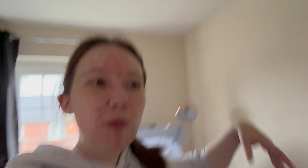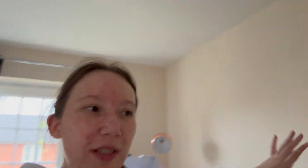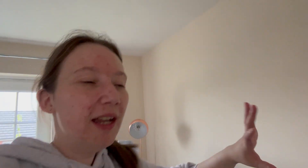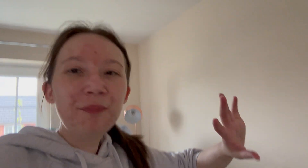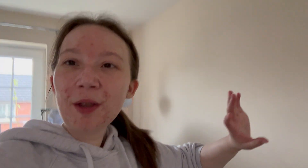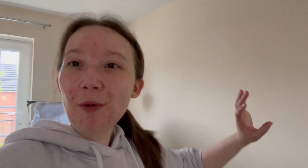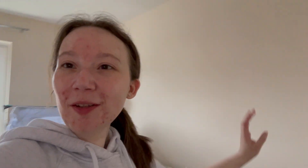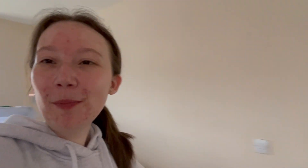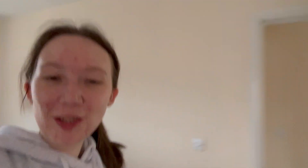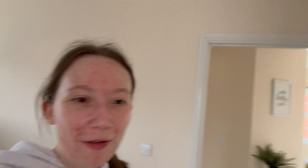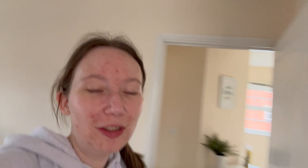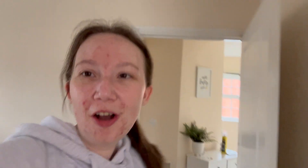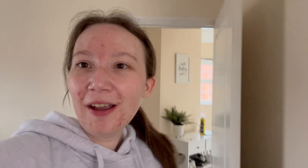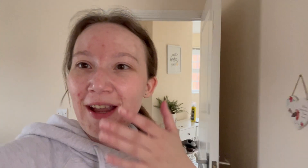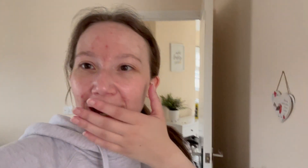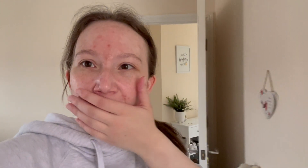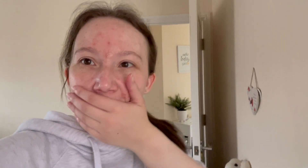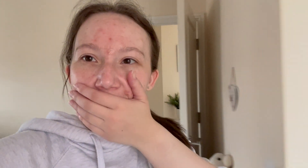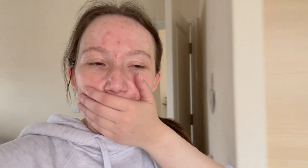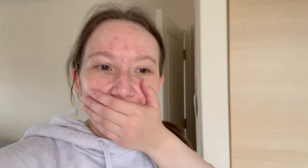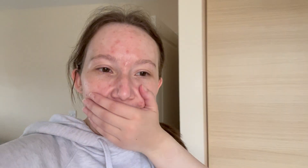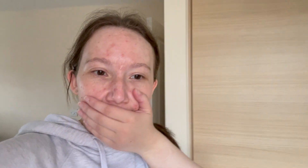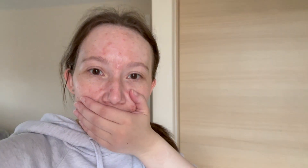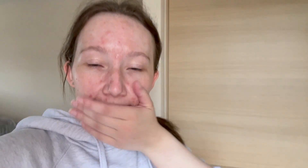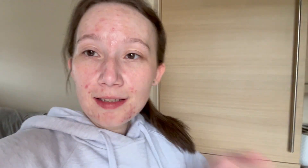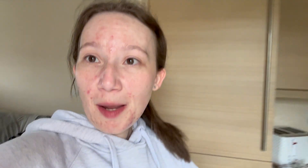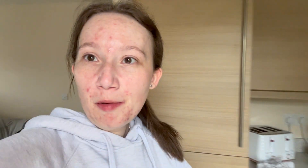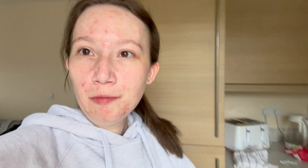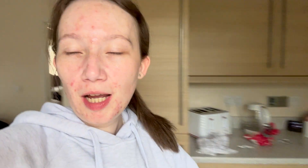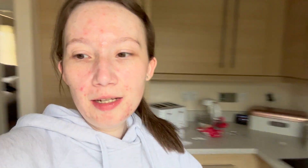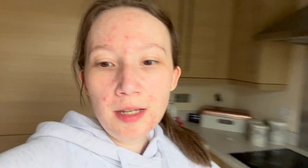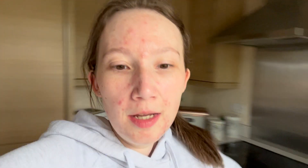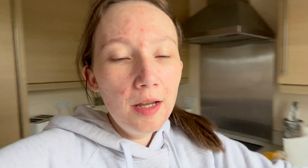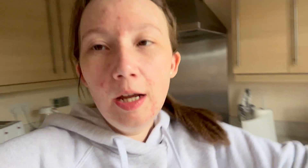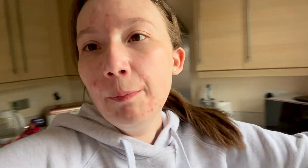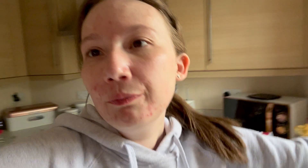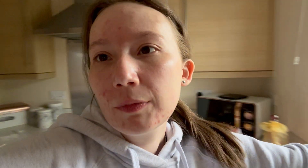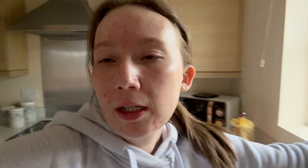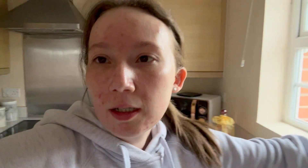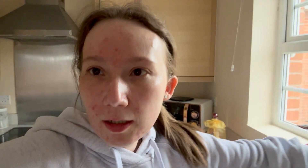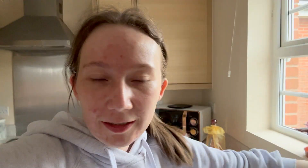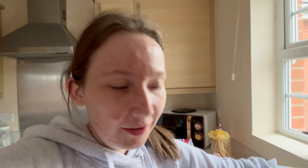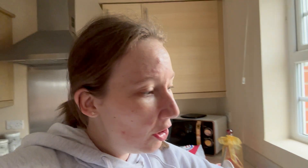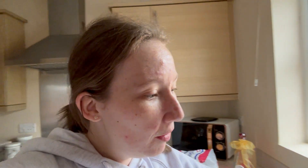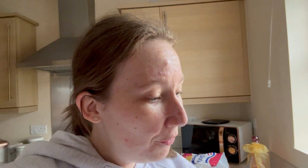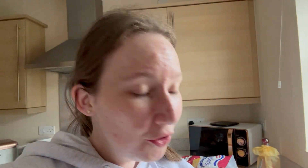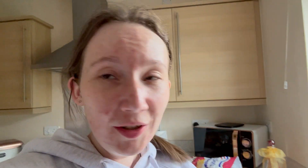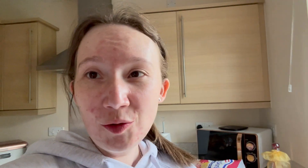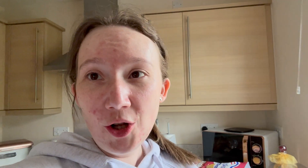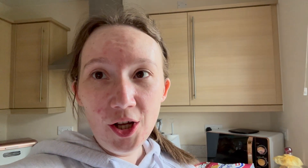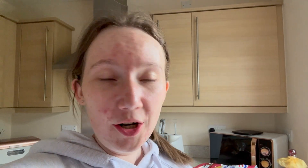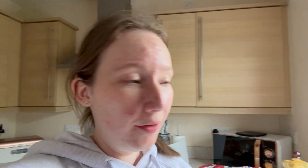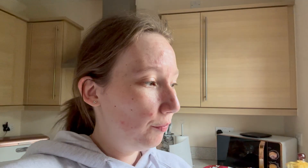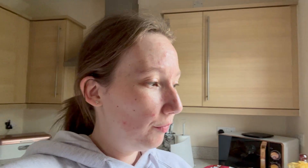Hello everybody, welcome back to a vlog. Ignore the straight of my shoes. Time of month, guys. So I've just